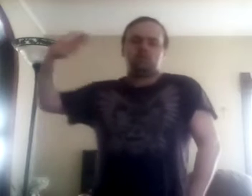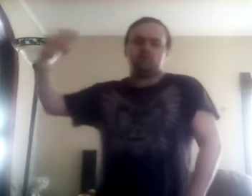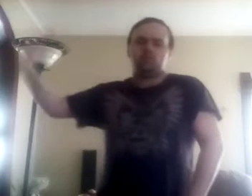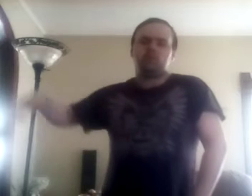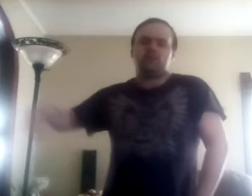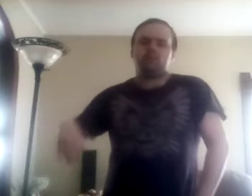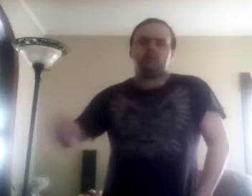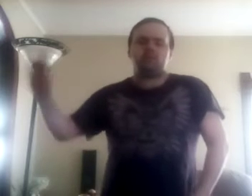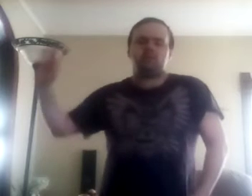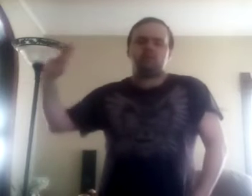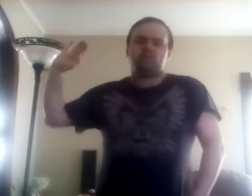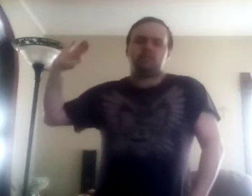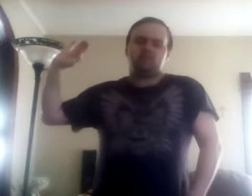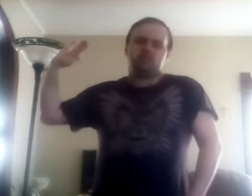No, man.